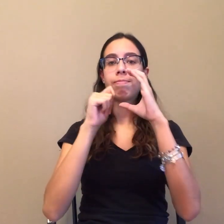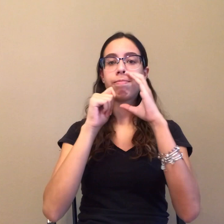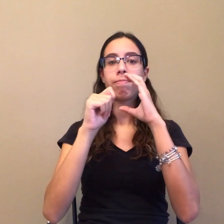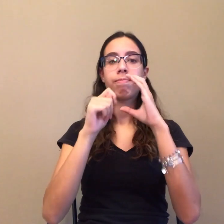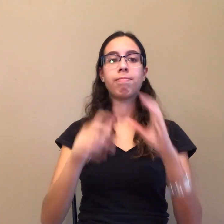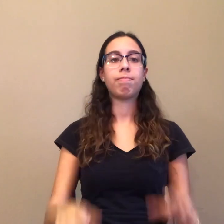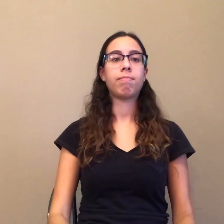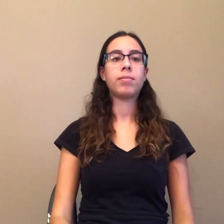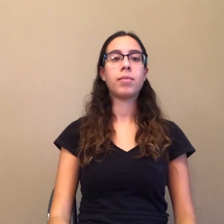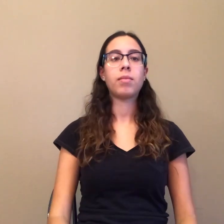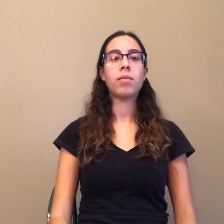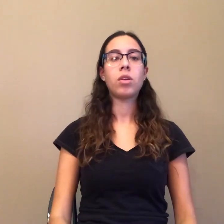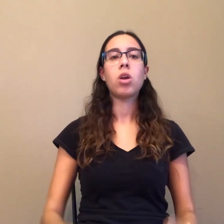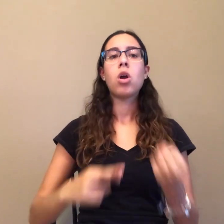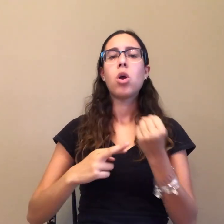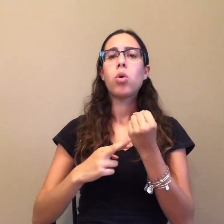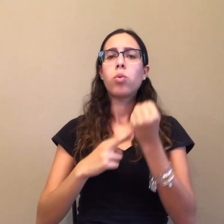total communication.